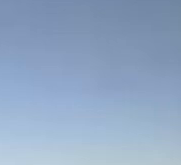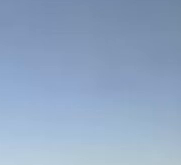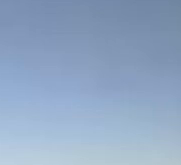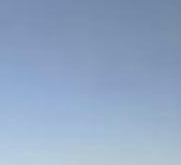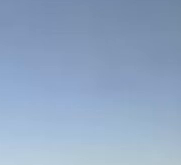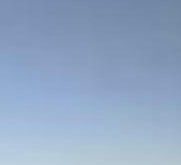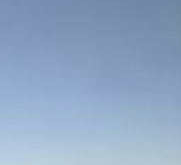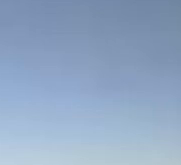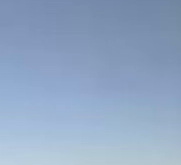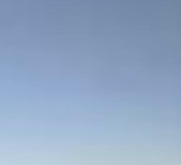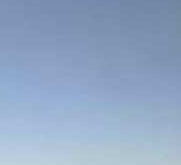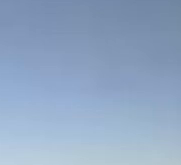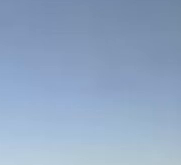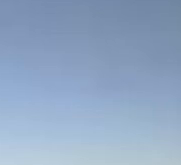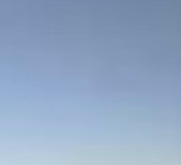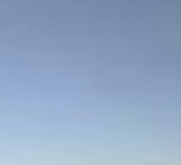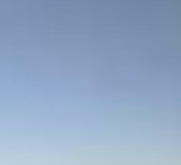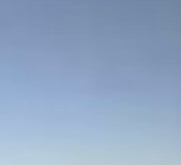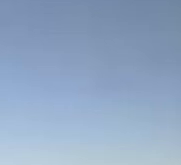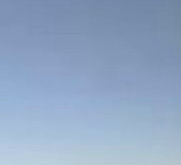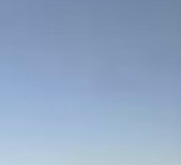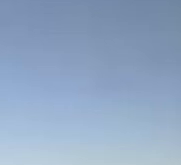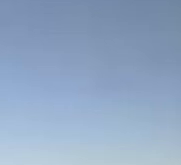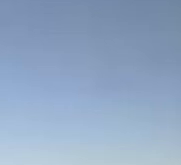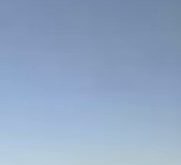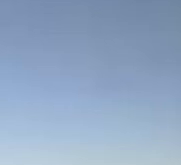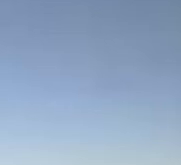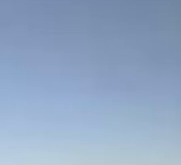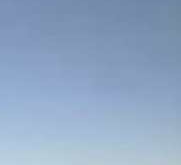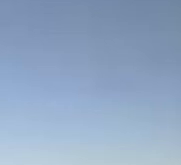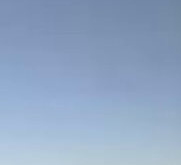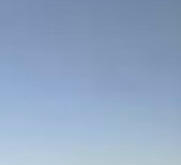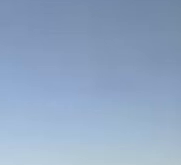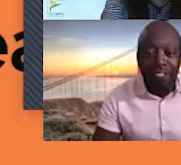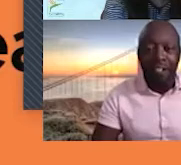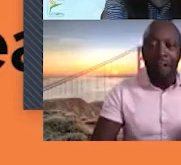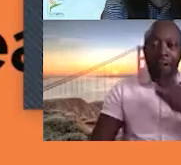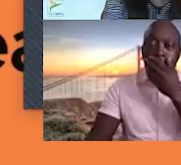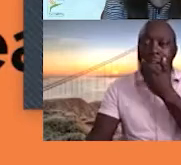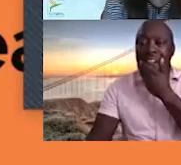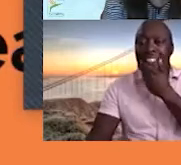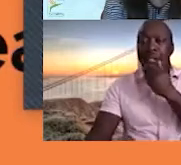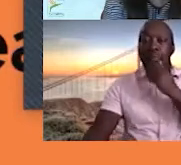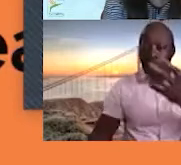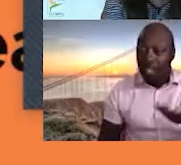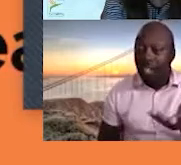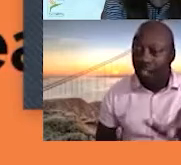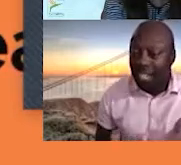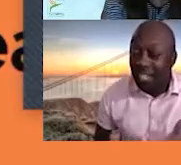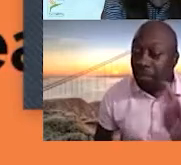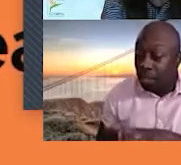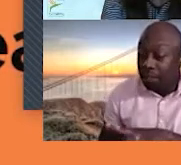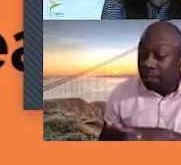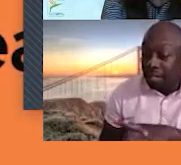tips, tricks, and treats. And it kind of works out with our little holiday coming up soon. So before they